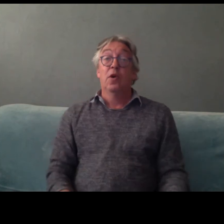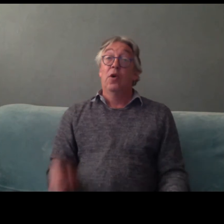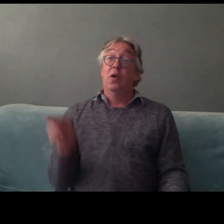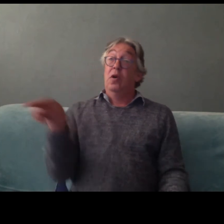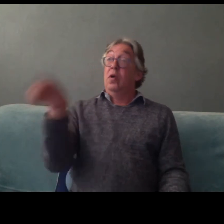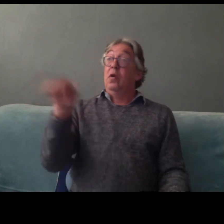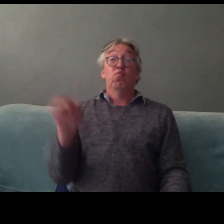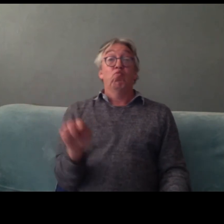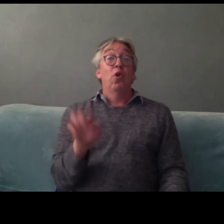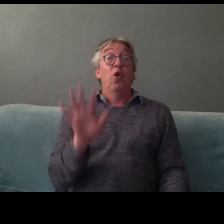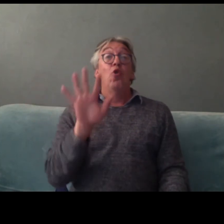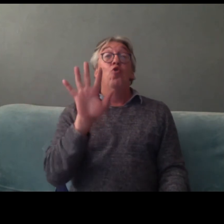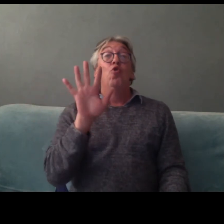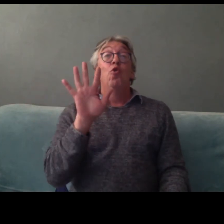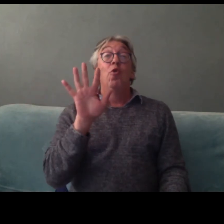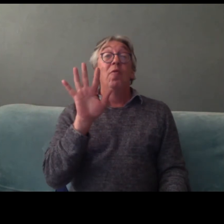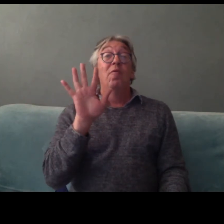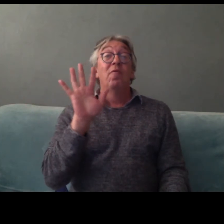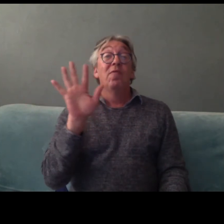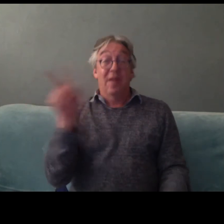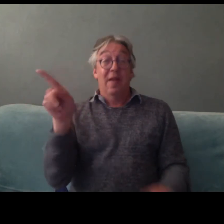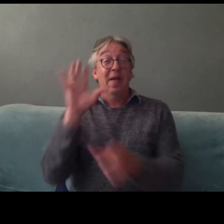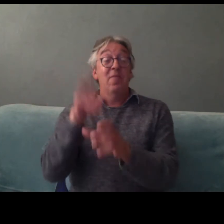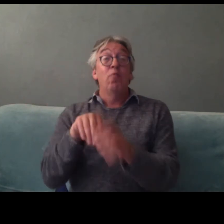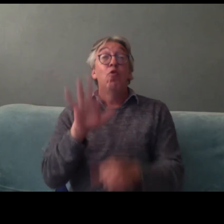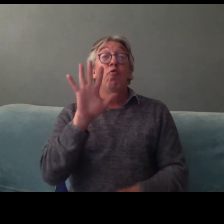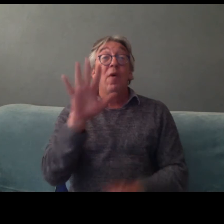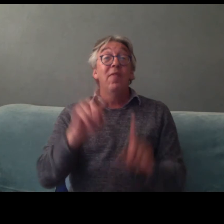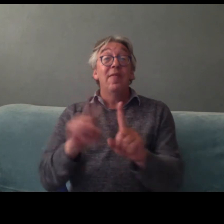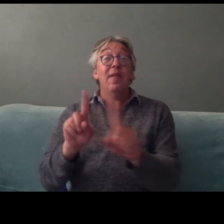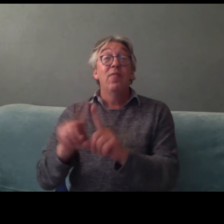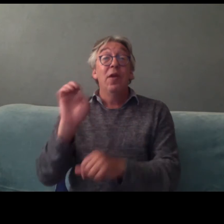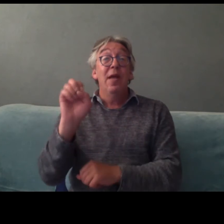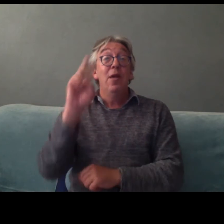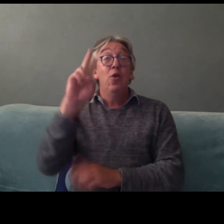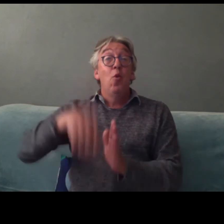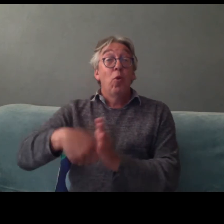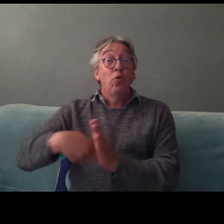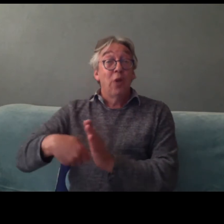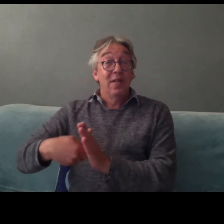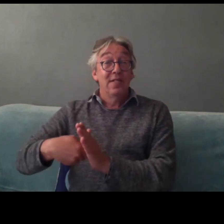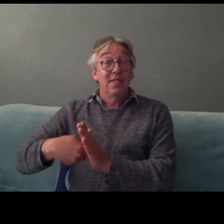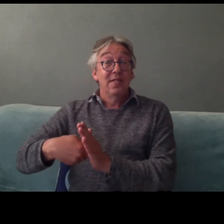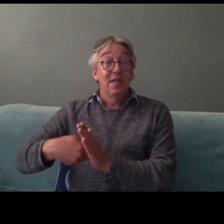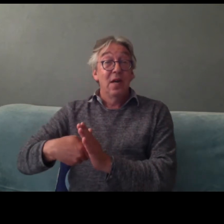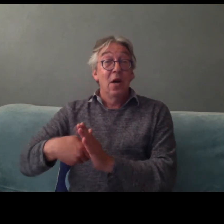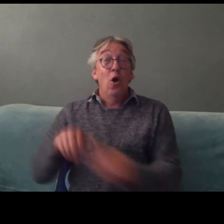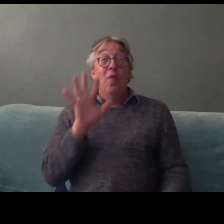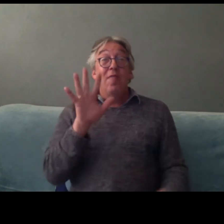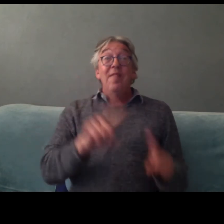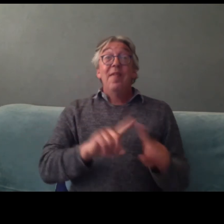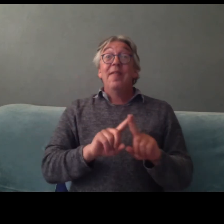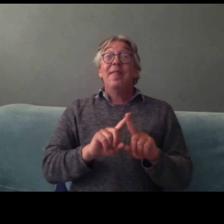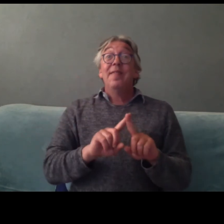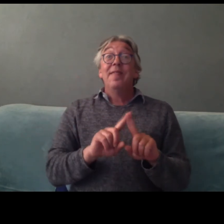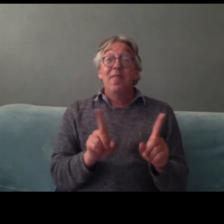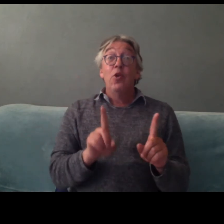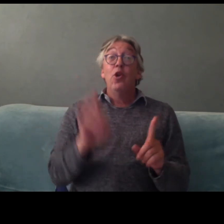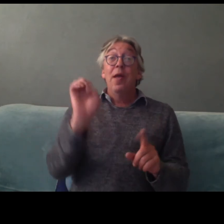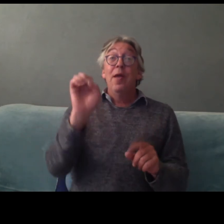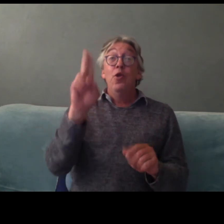different European projects, and all those 5 different European projects getting money to make a system better. And from